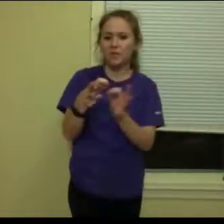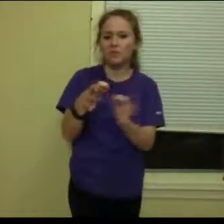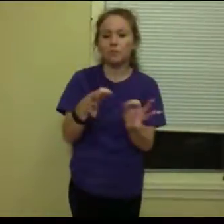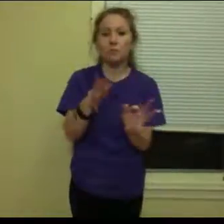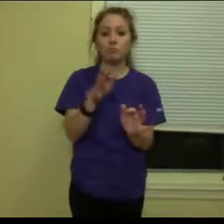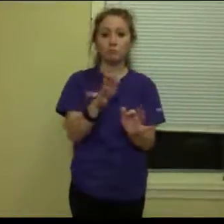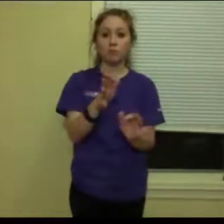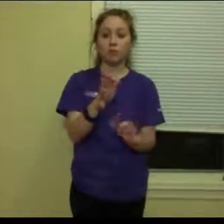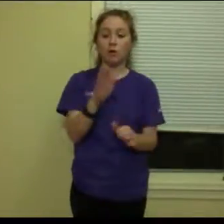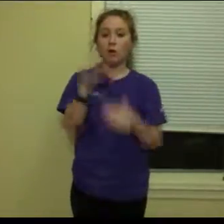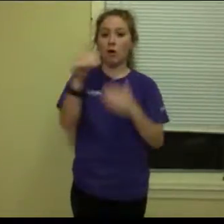equal respect